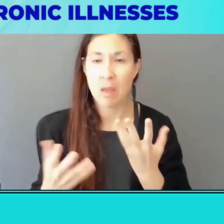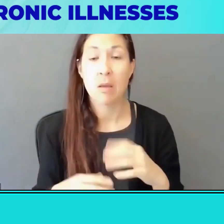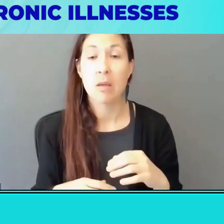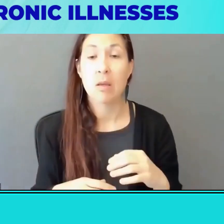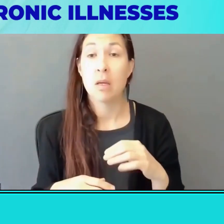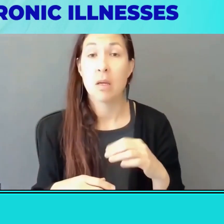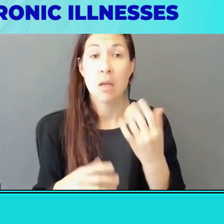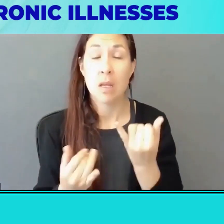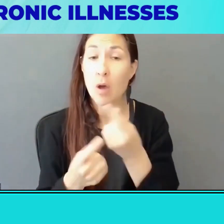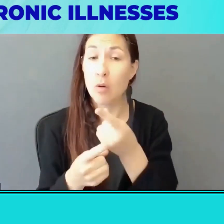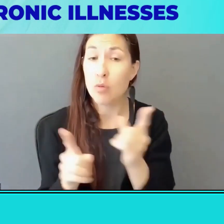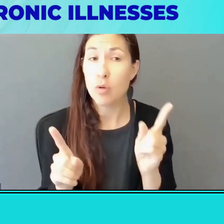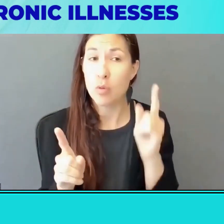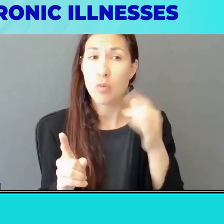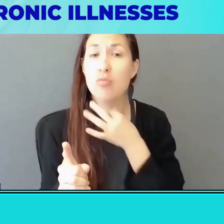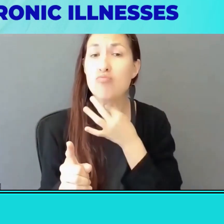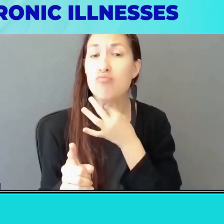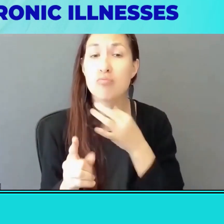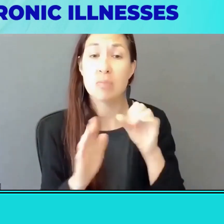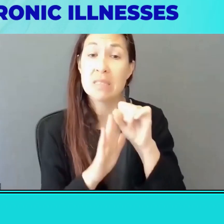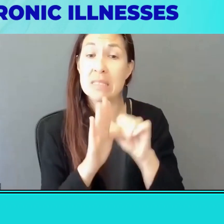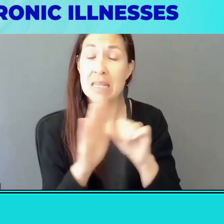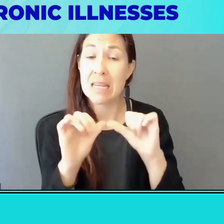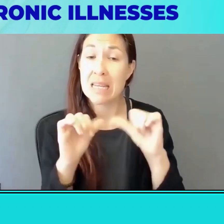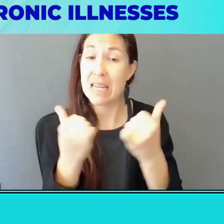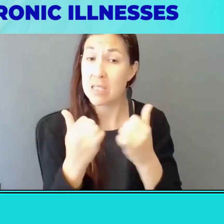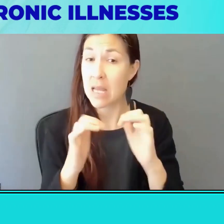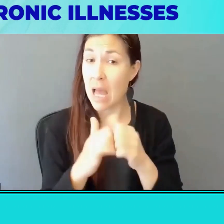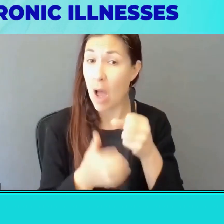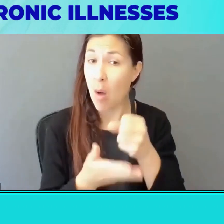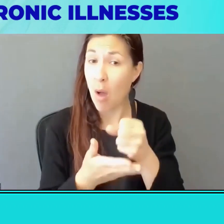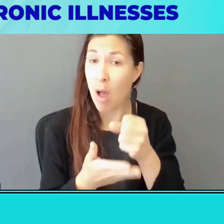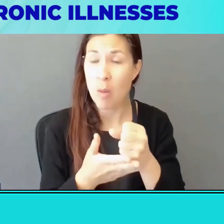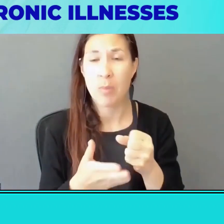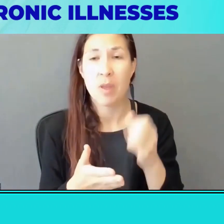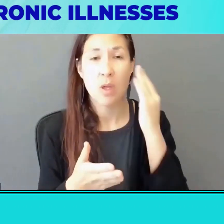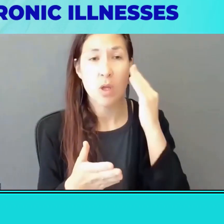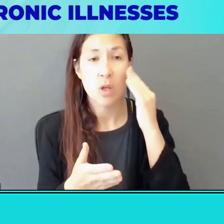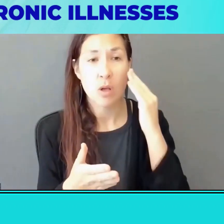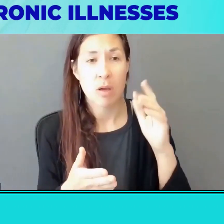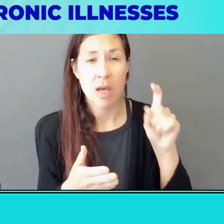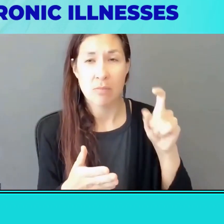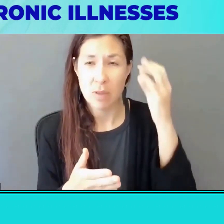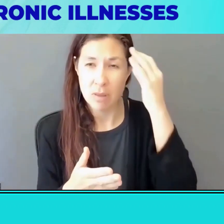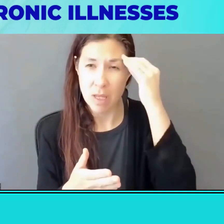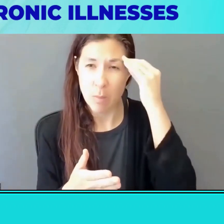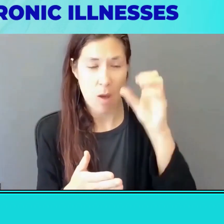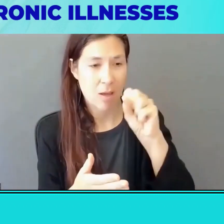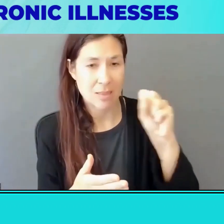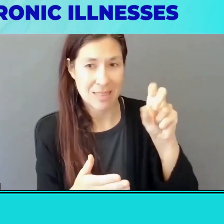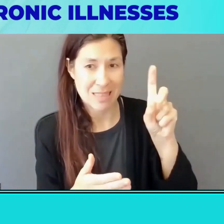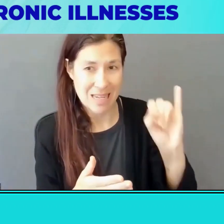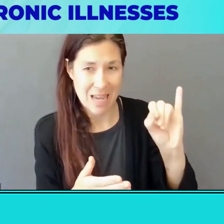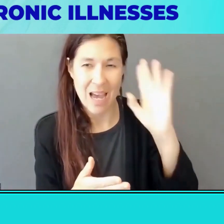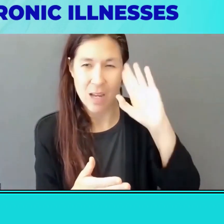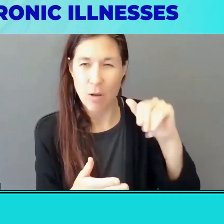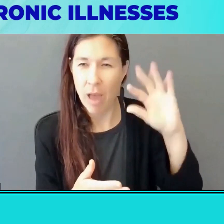It took another year for me to figure out that, yes, I had